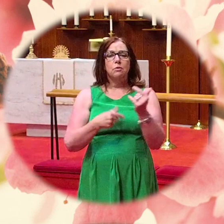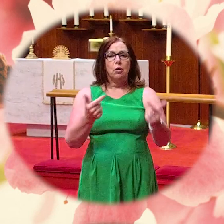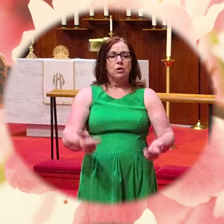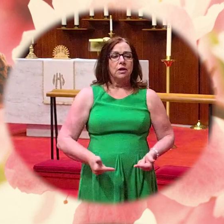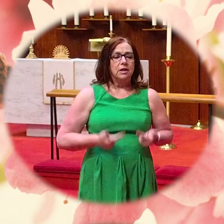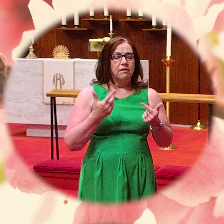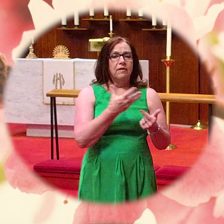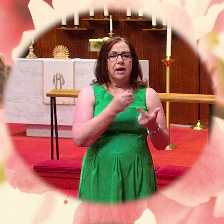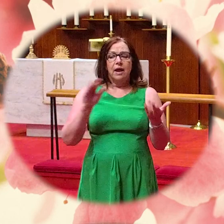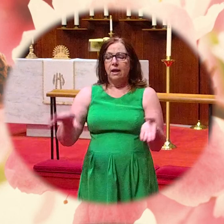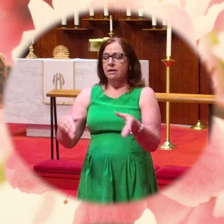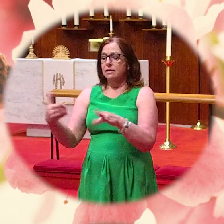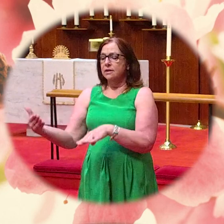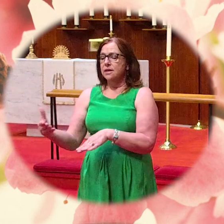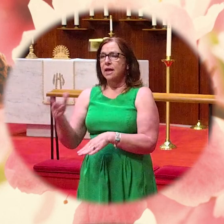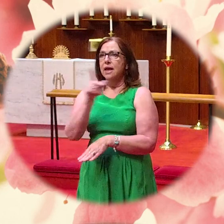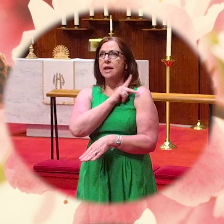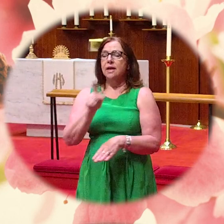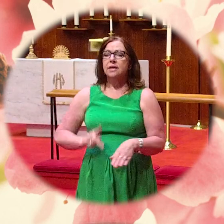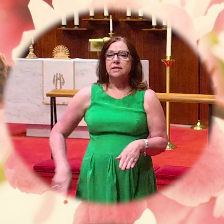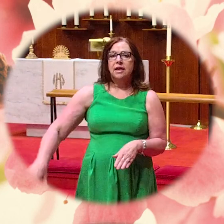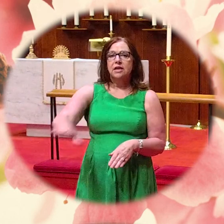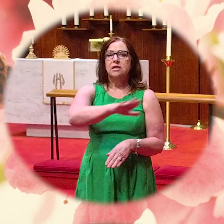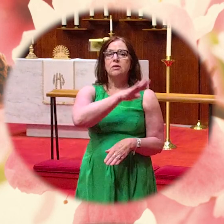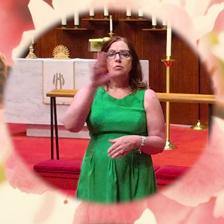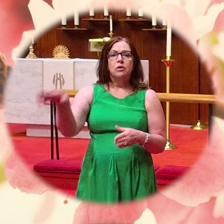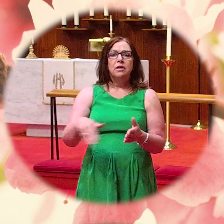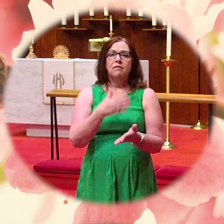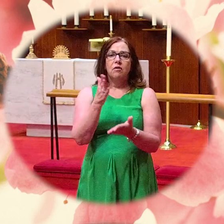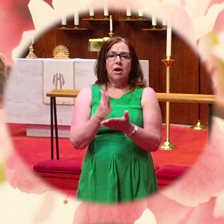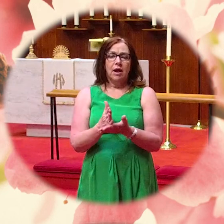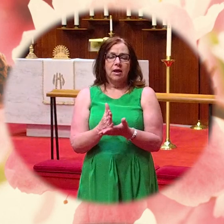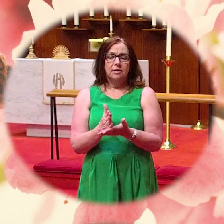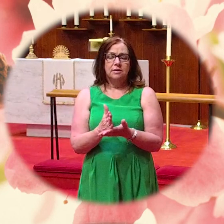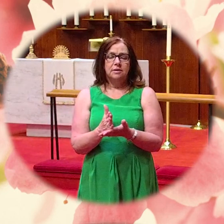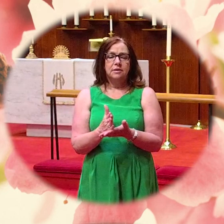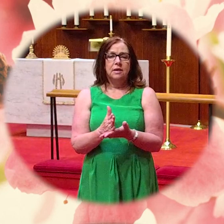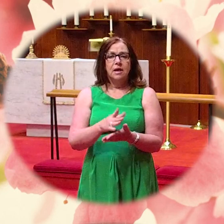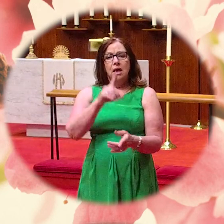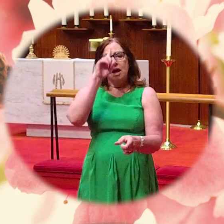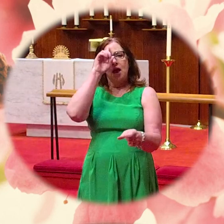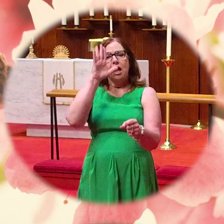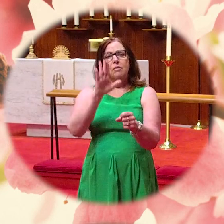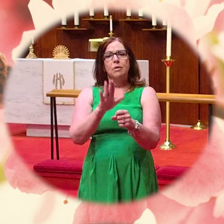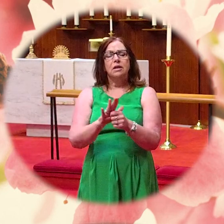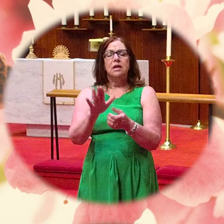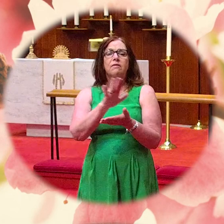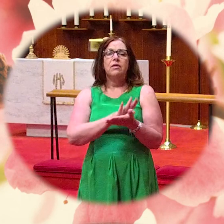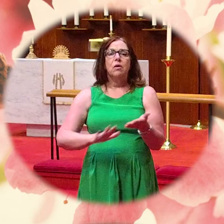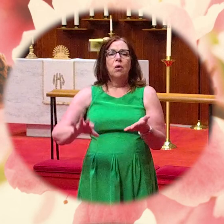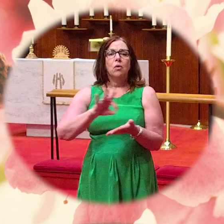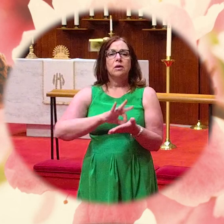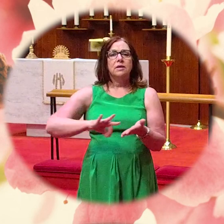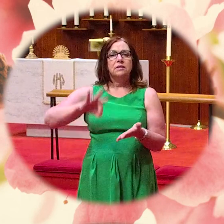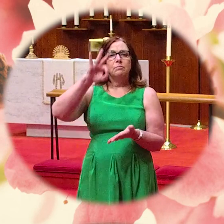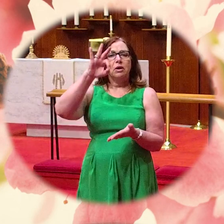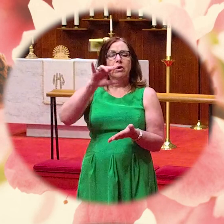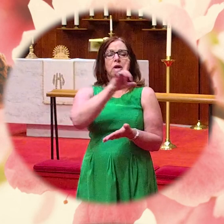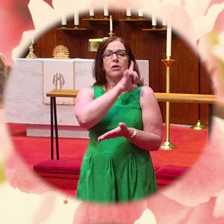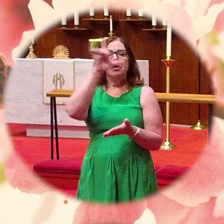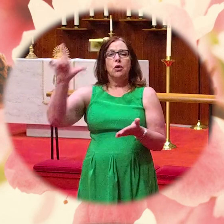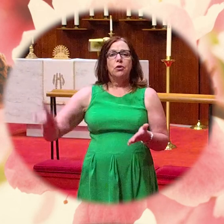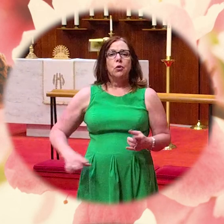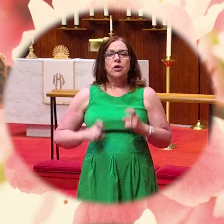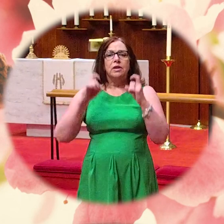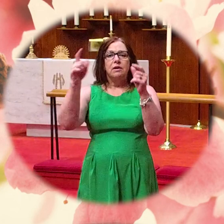and the dead, whose kingdom will have no end. And I believe in the Holy Spirit, the Lord